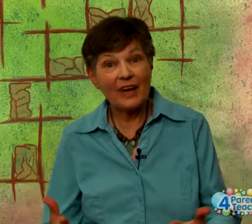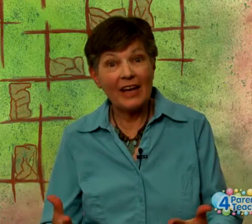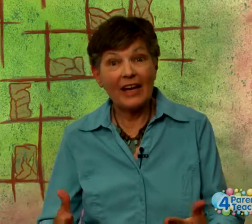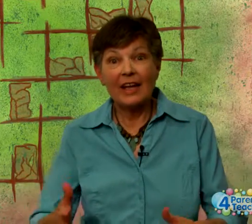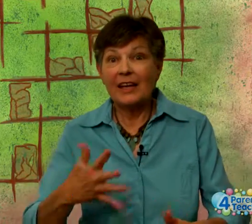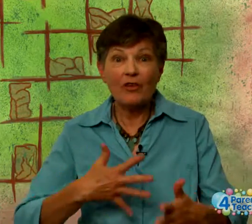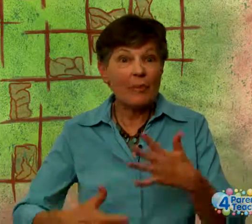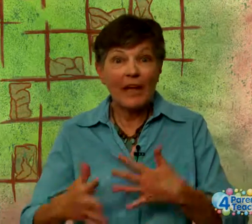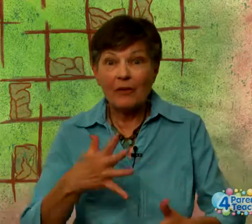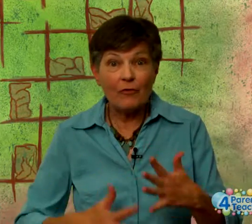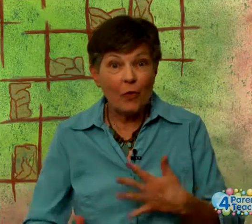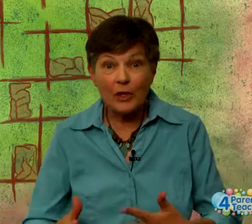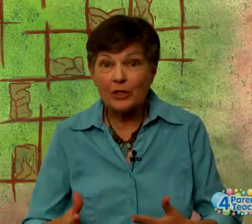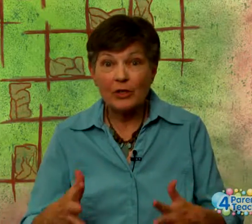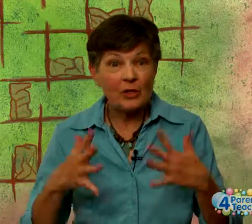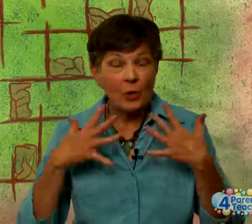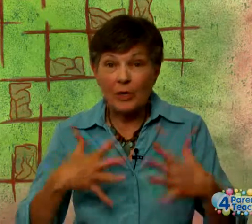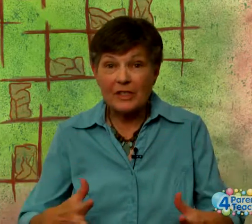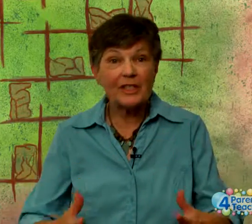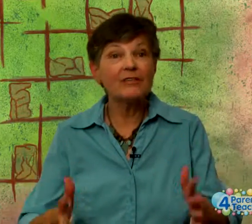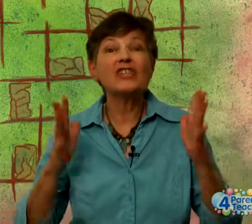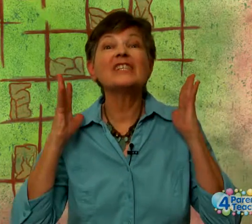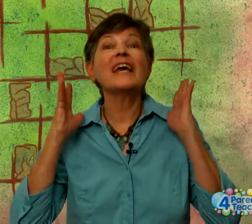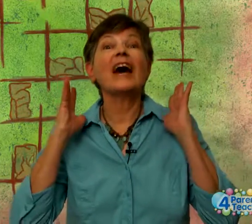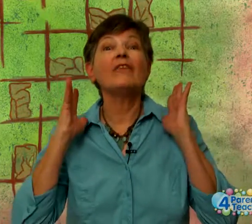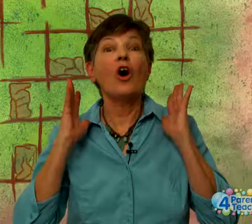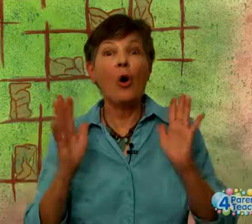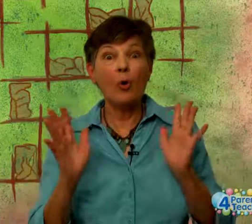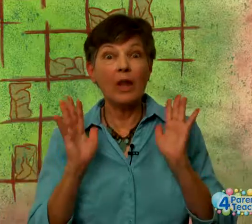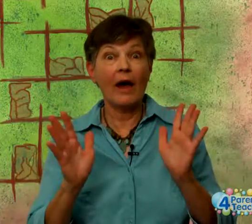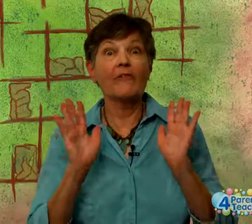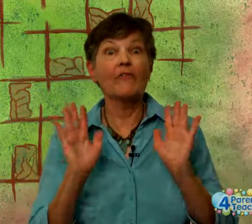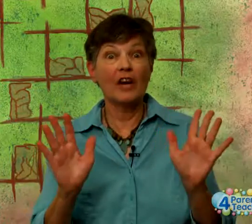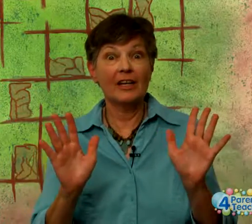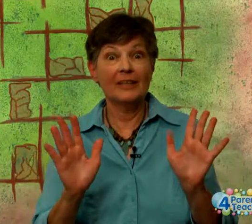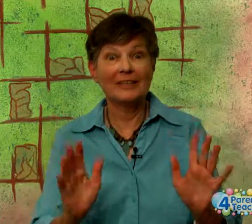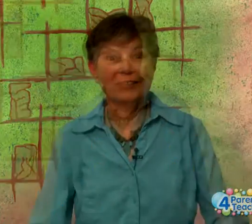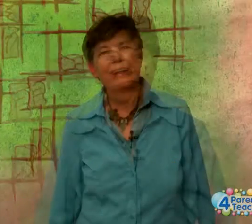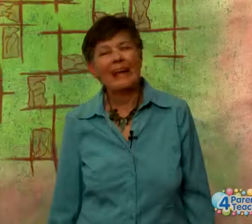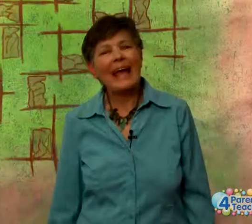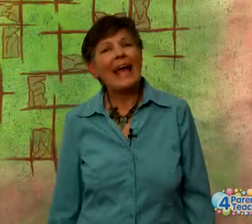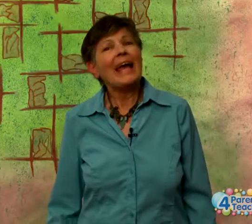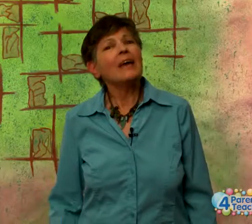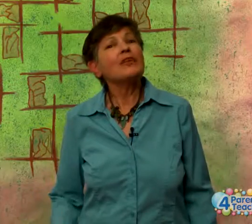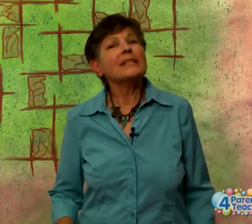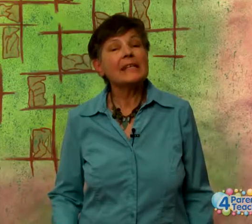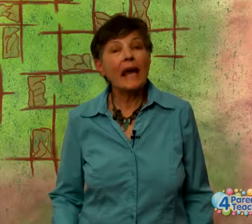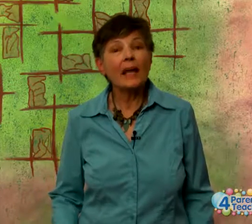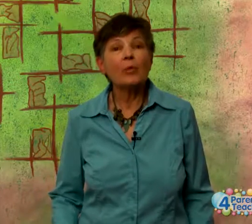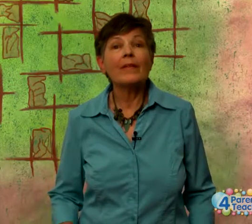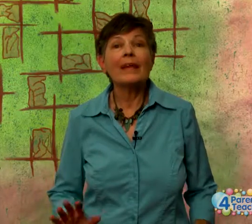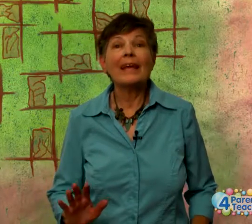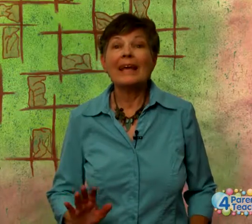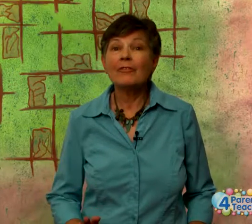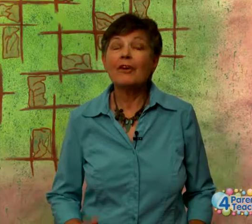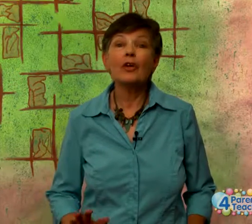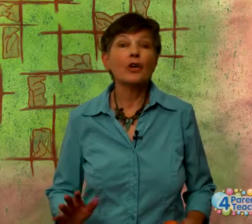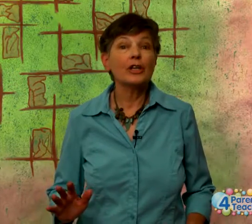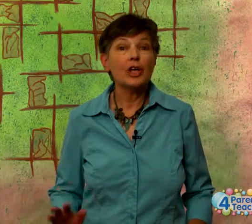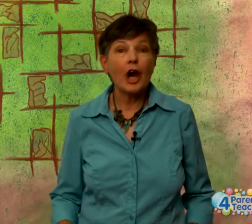fun. Never make it forced or coercive, just have a whole lot of fun. And if you're signing with an infant or a